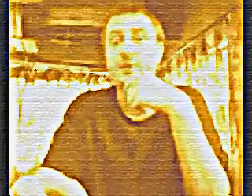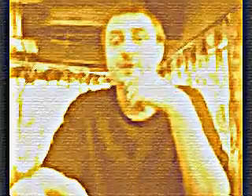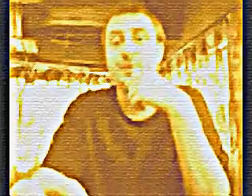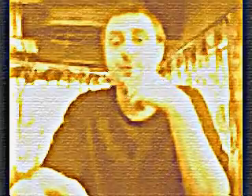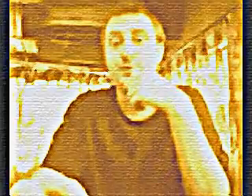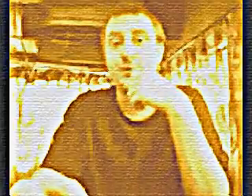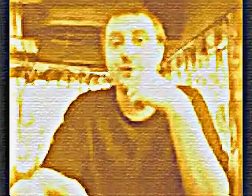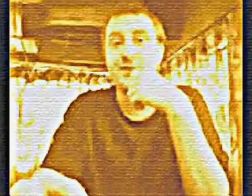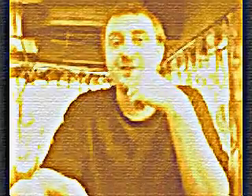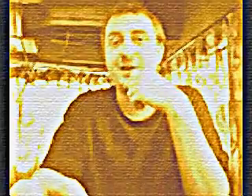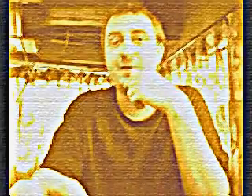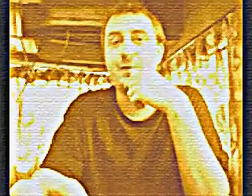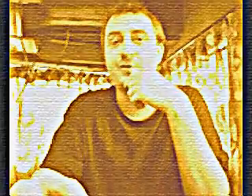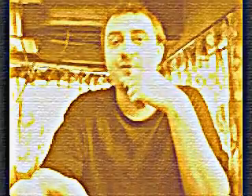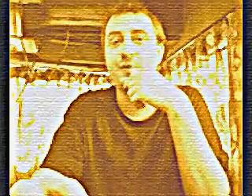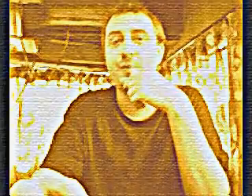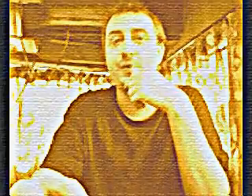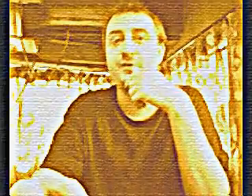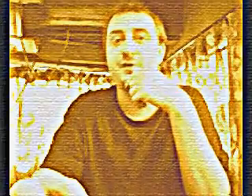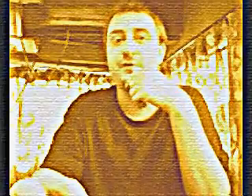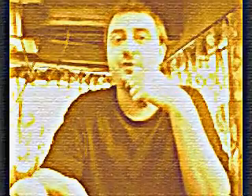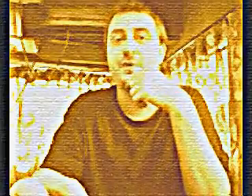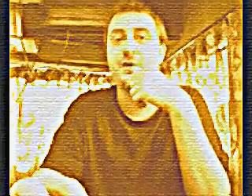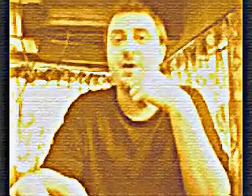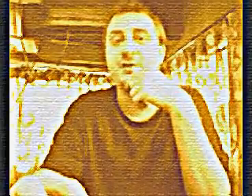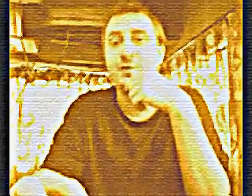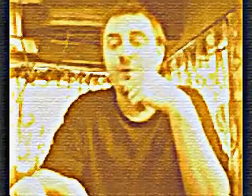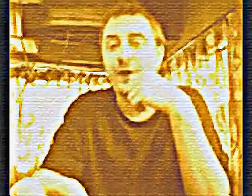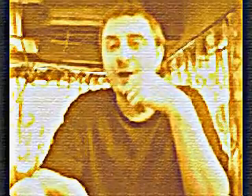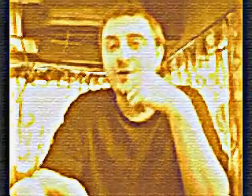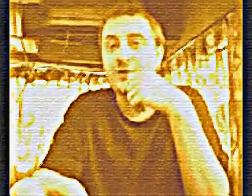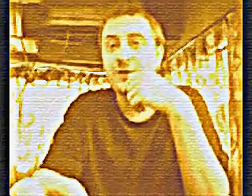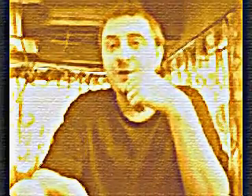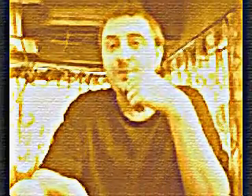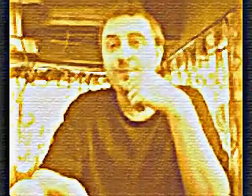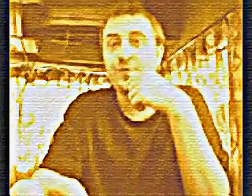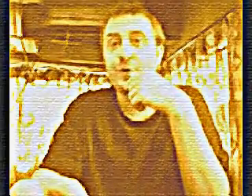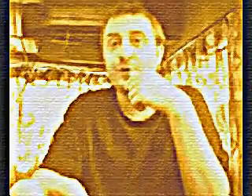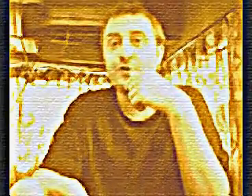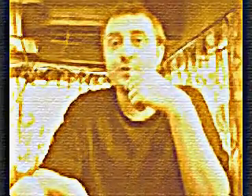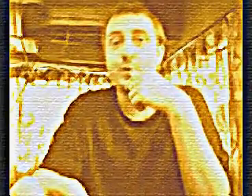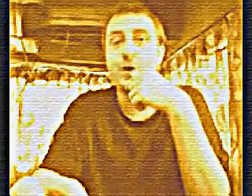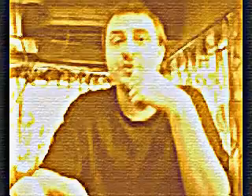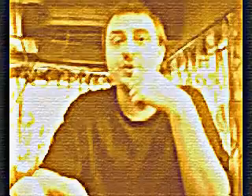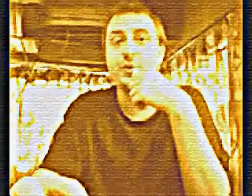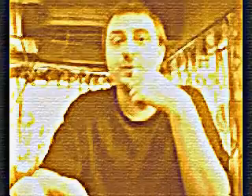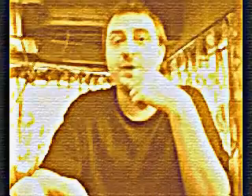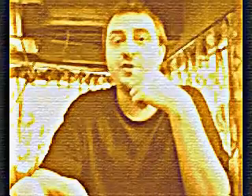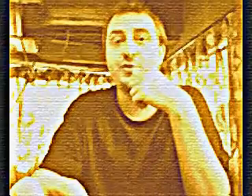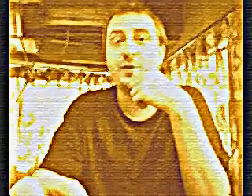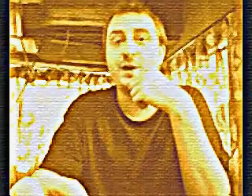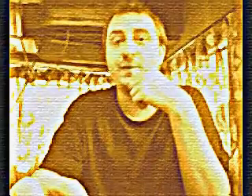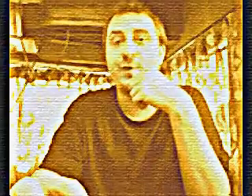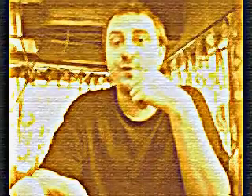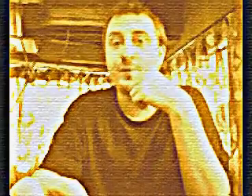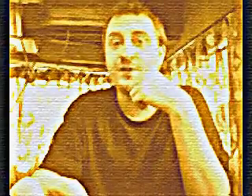the news release said Russellville police officer made contact with Harris in front of the Superwash on North Main Street, not far from the scene